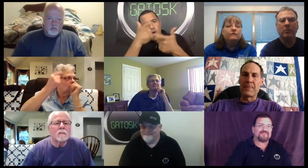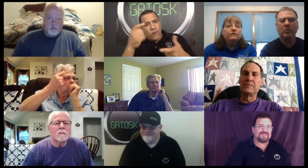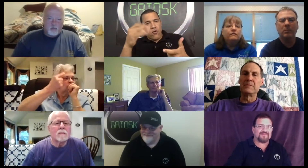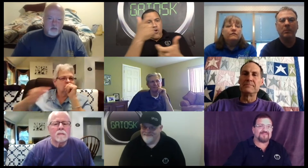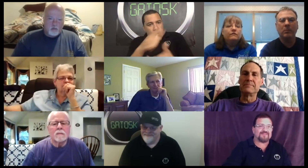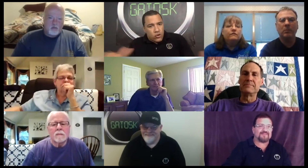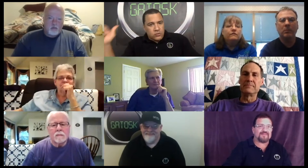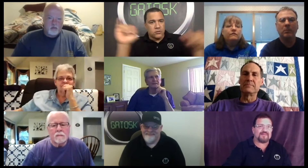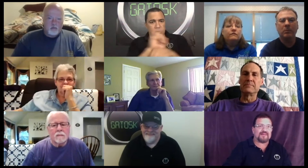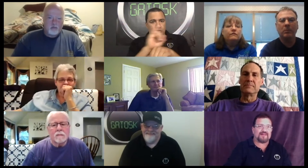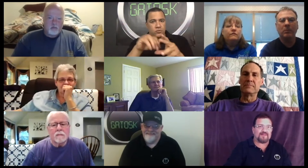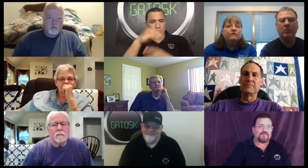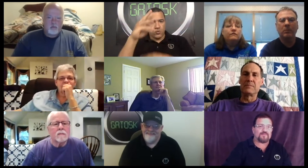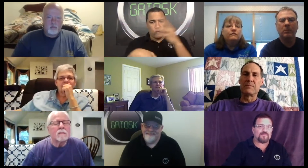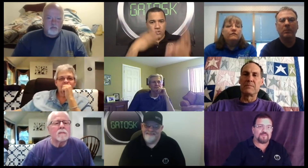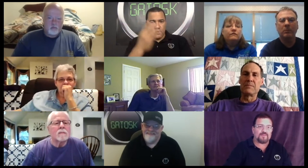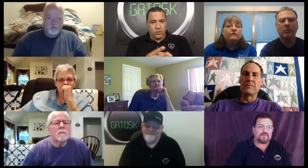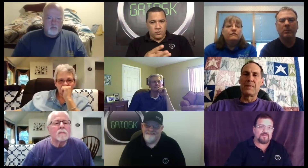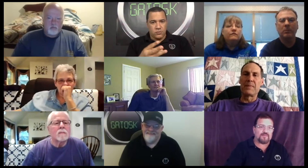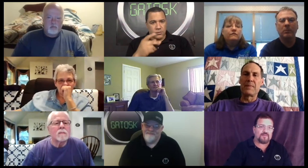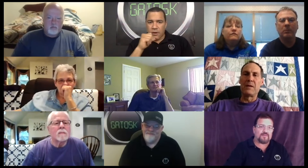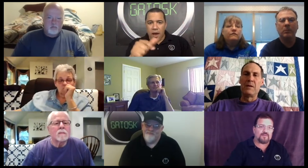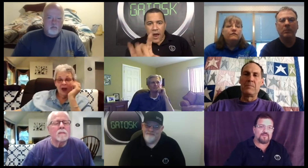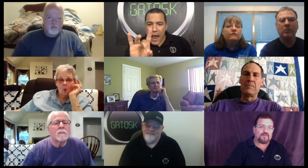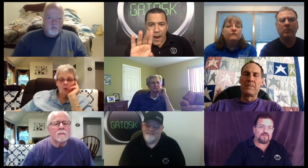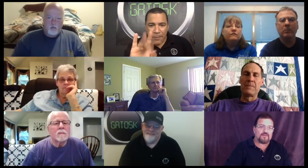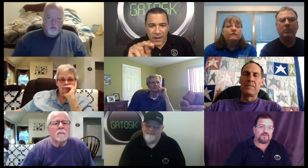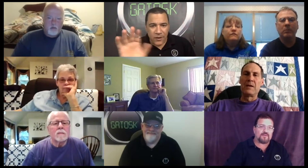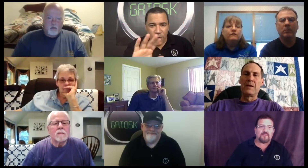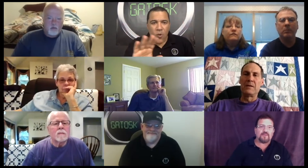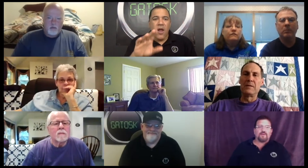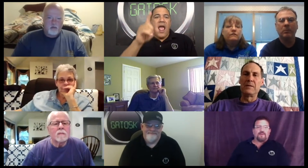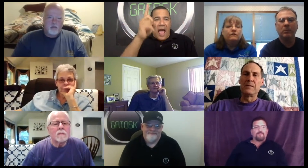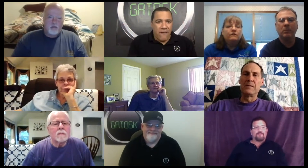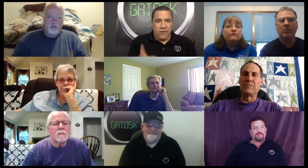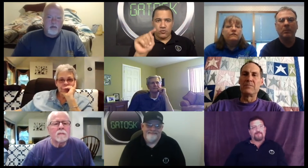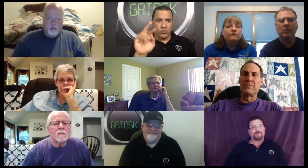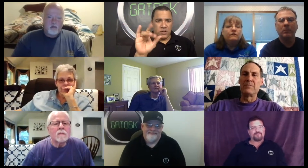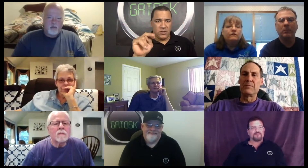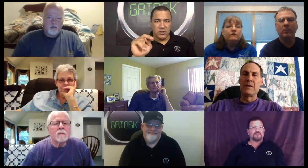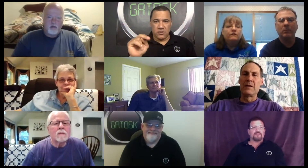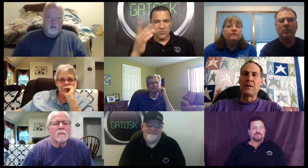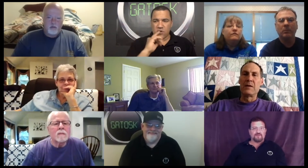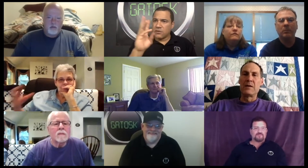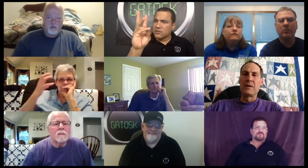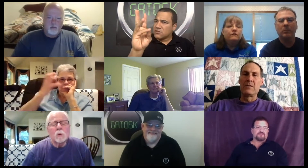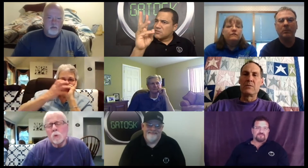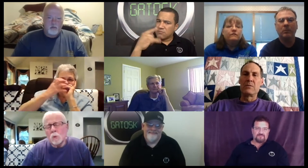So it's one of the largest industries in the world. It's not even 8 billion. It's $500 billion. It's